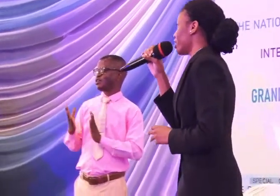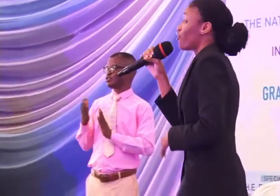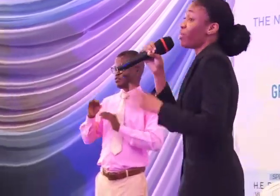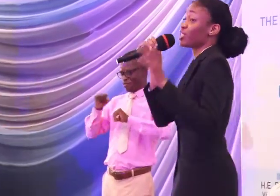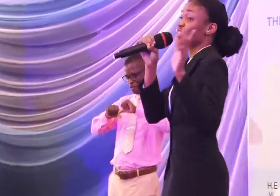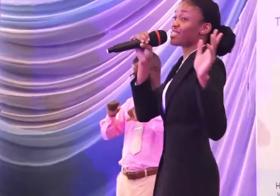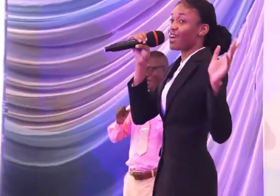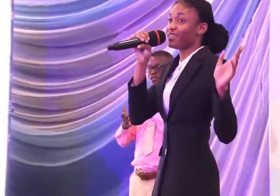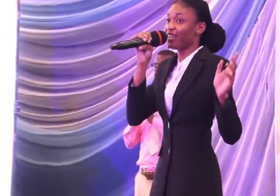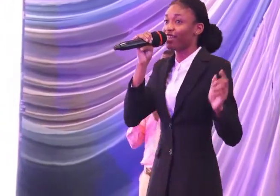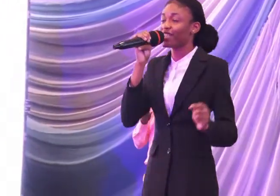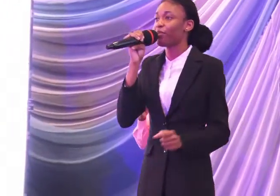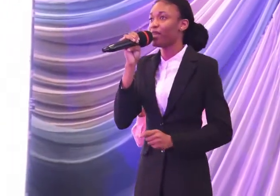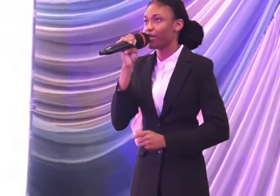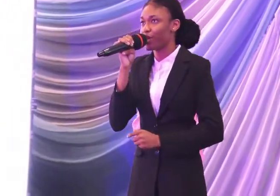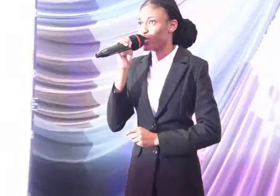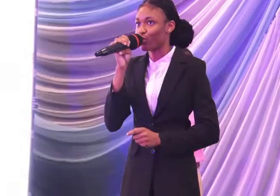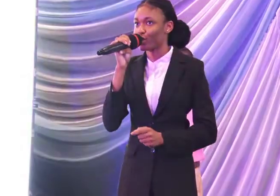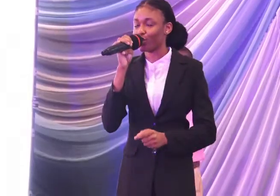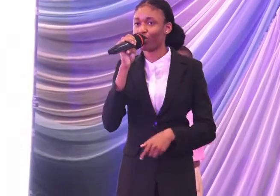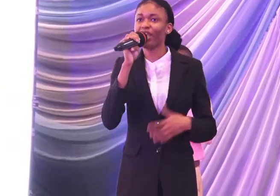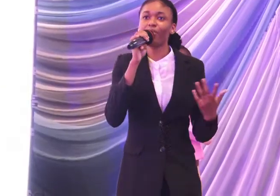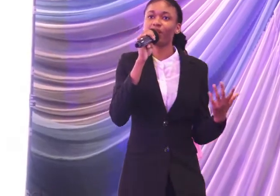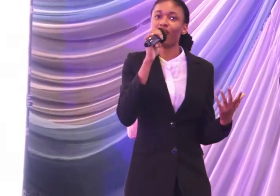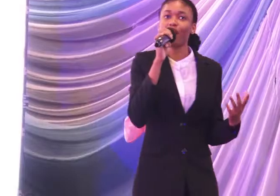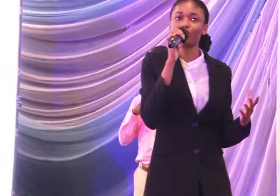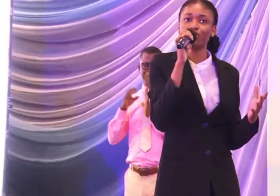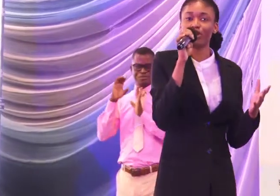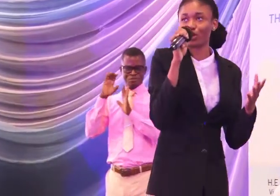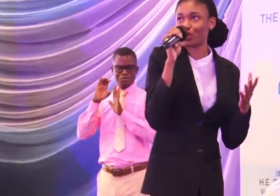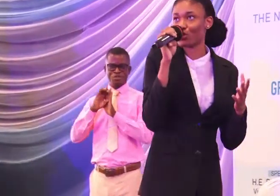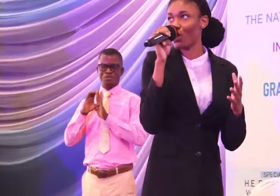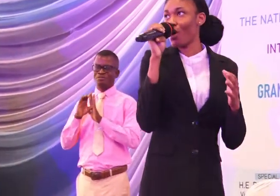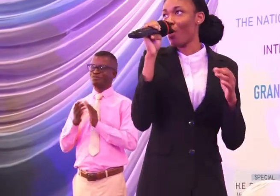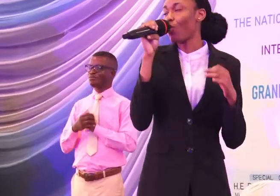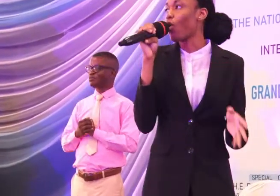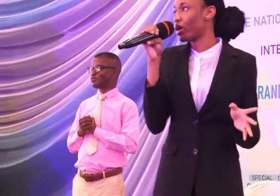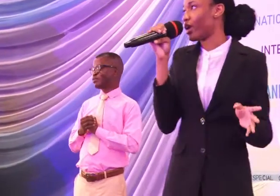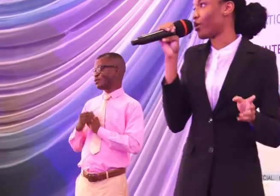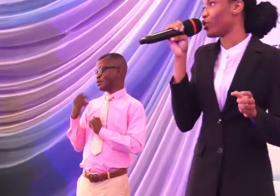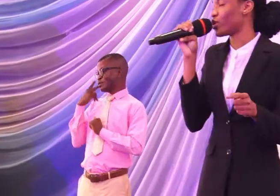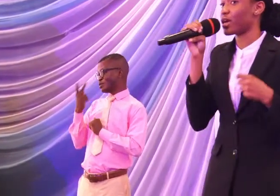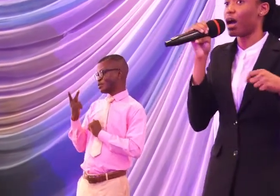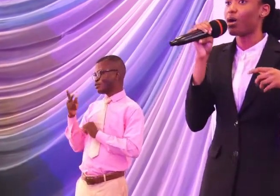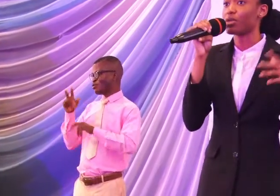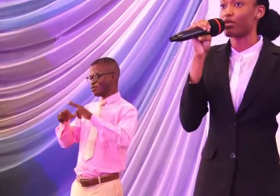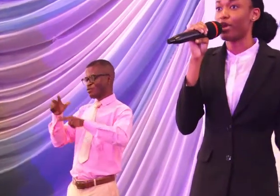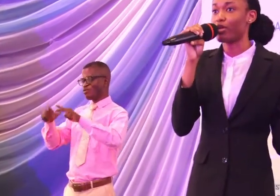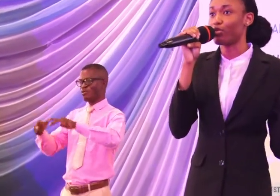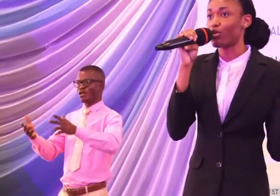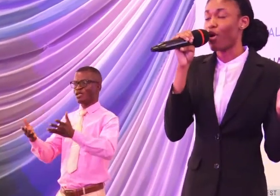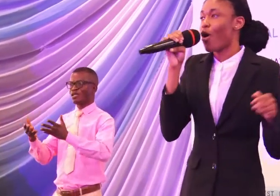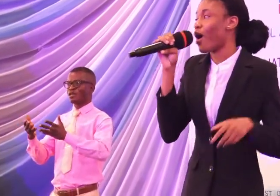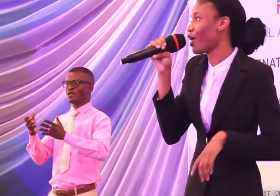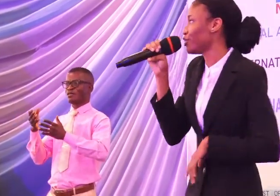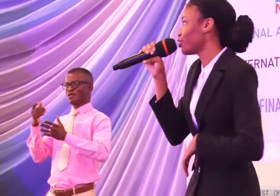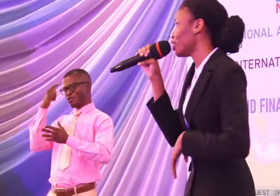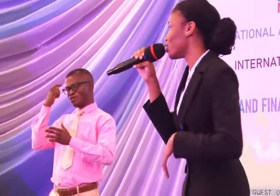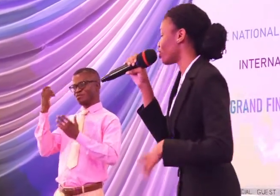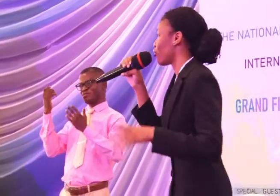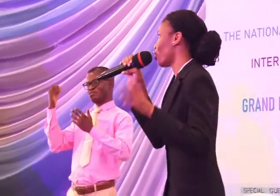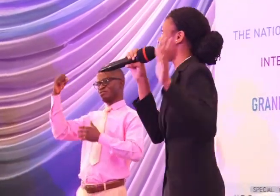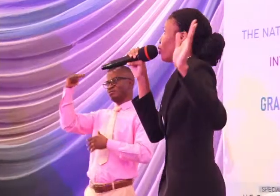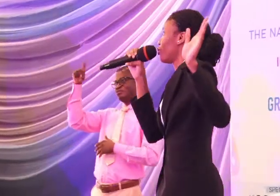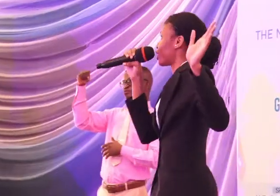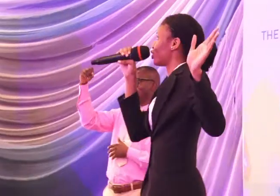knowledge. Now, for better understanding, let's paint a mental picture. Think about how you did not need to walk here because a car was available, or how you did not need